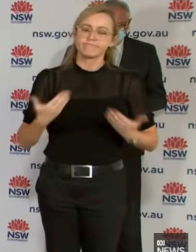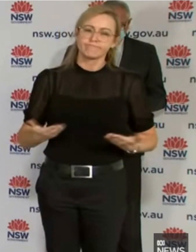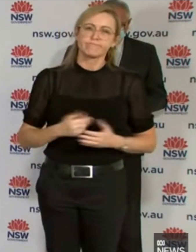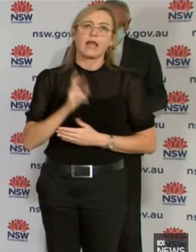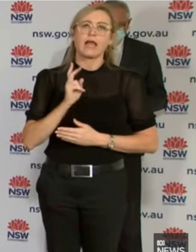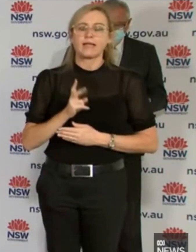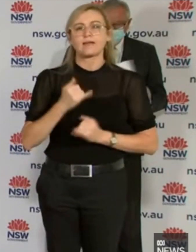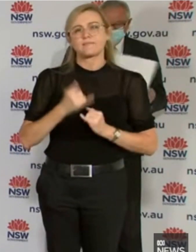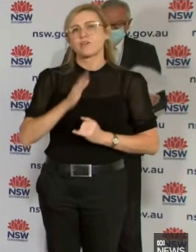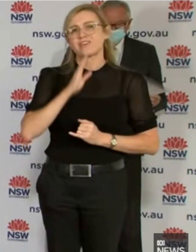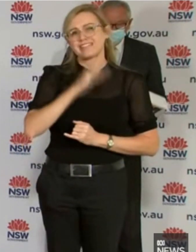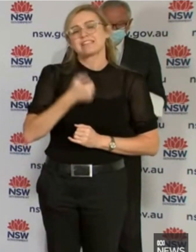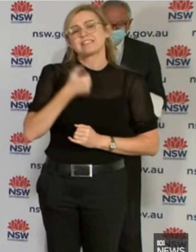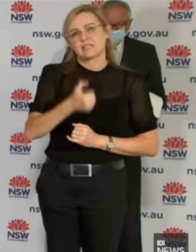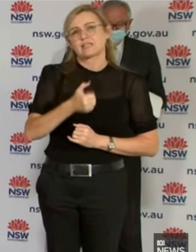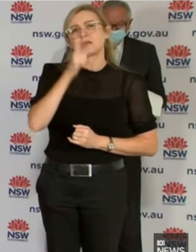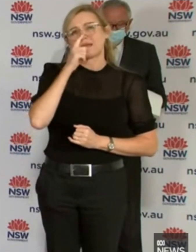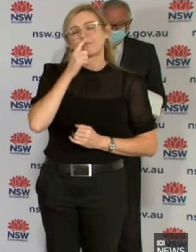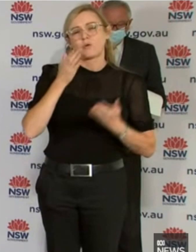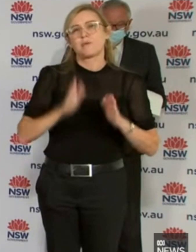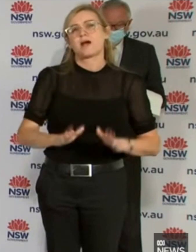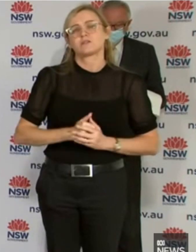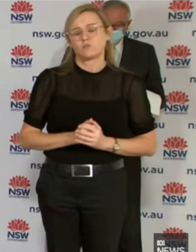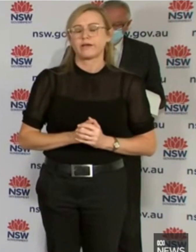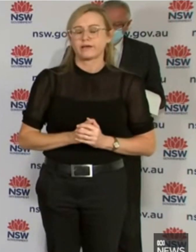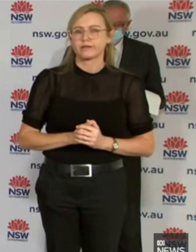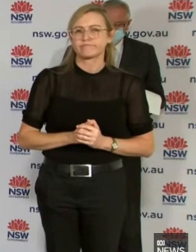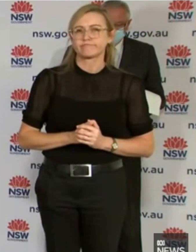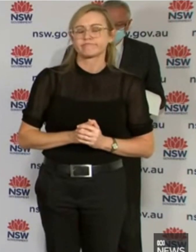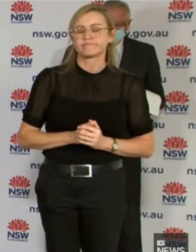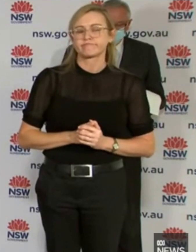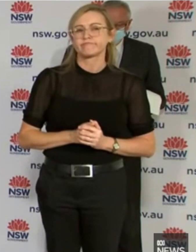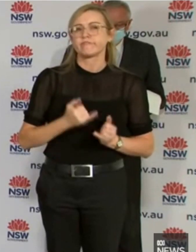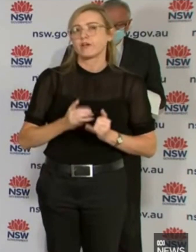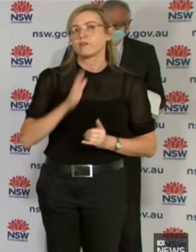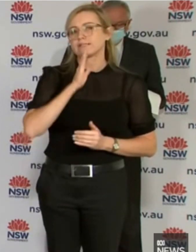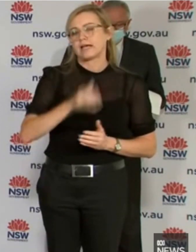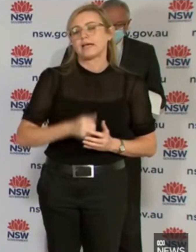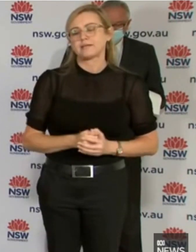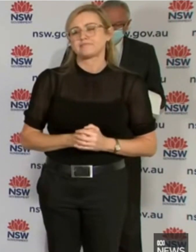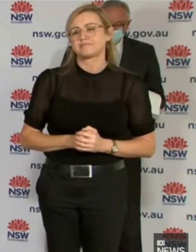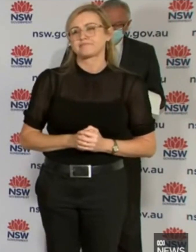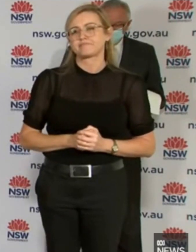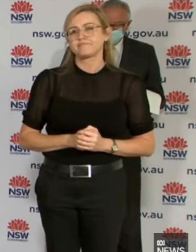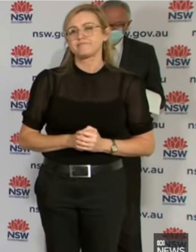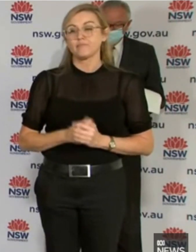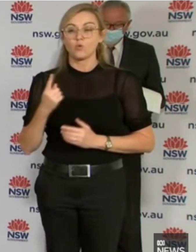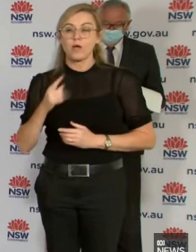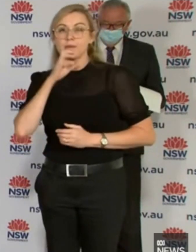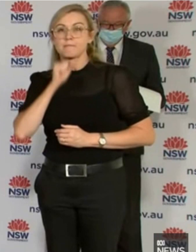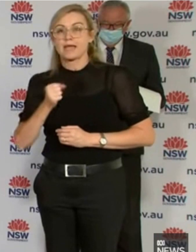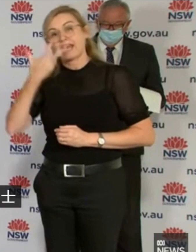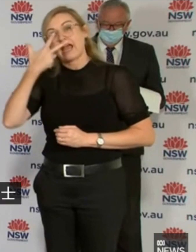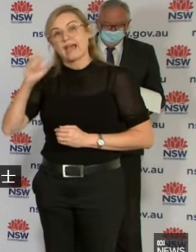we're reporting the deaths of 6 people who have lost their lives to COVID-19. They are a gentleman in